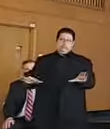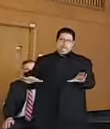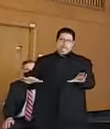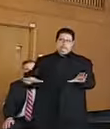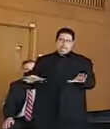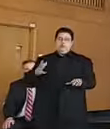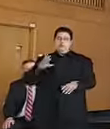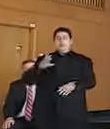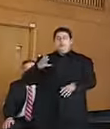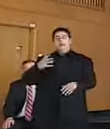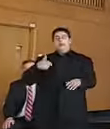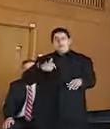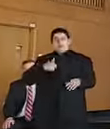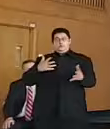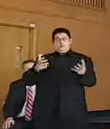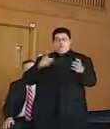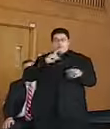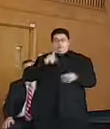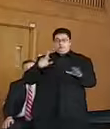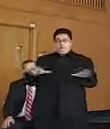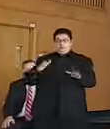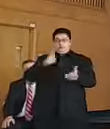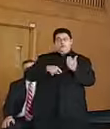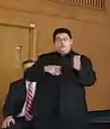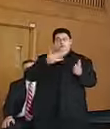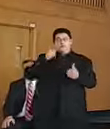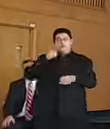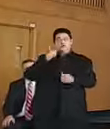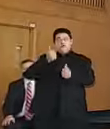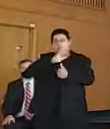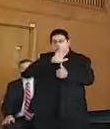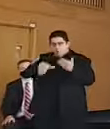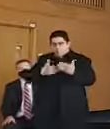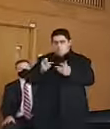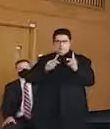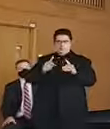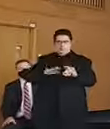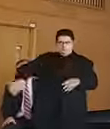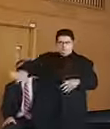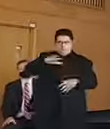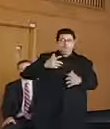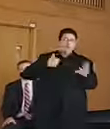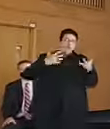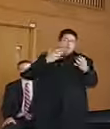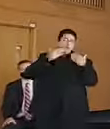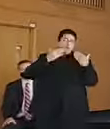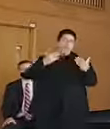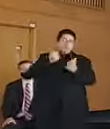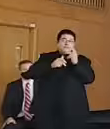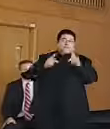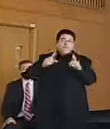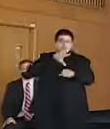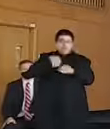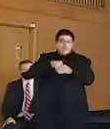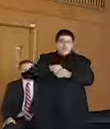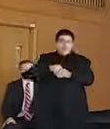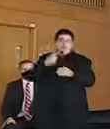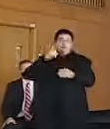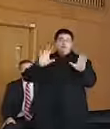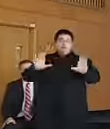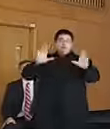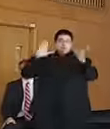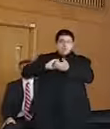sure we do what's best for each and every one of our constituents. So again, I thank everyone involved for being a great part. I'd like to welcome at this time